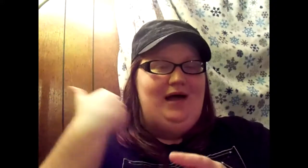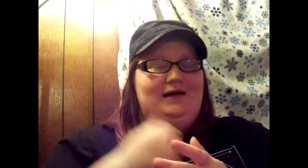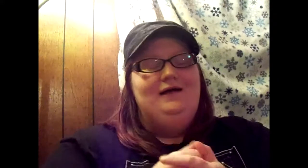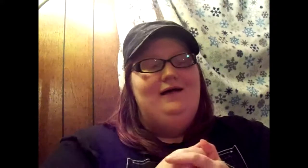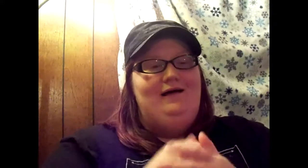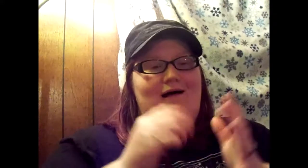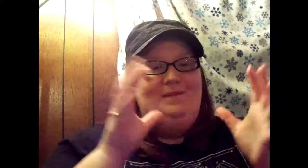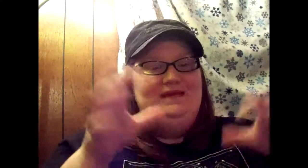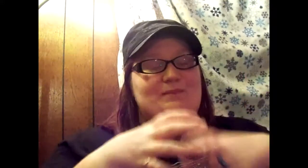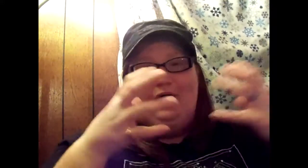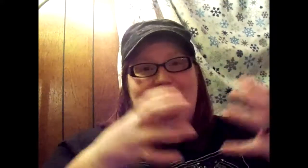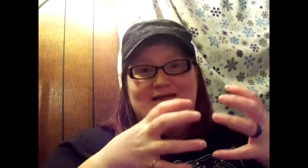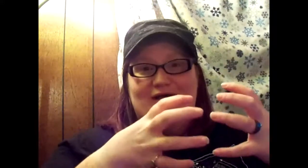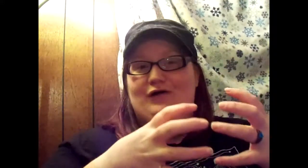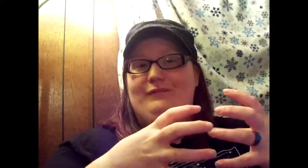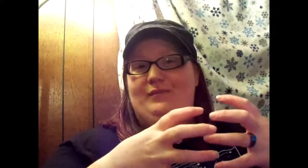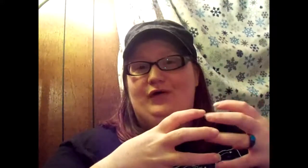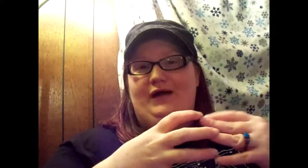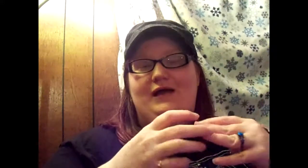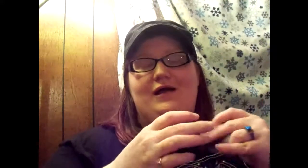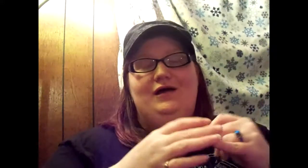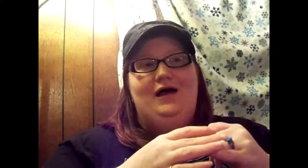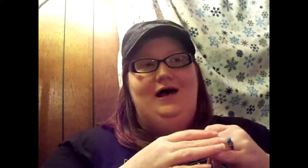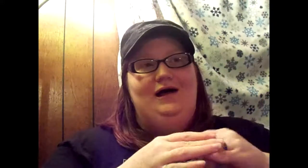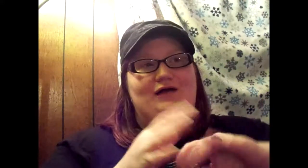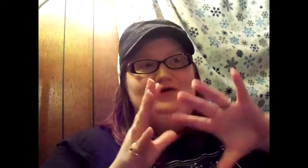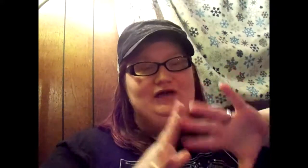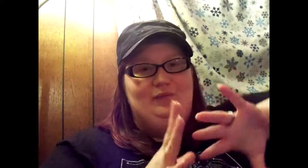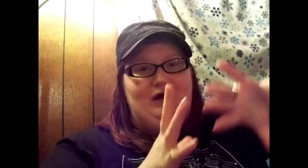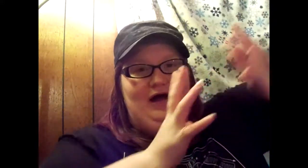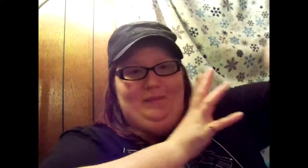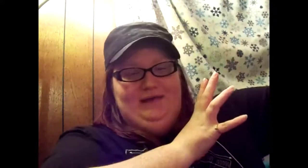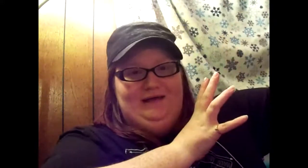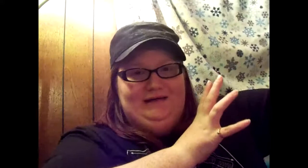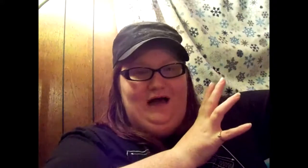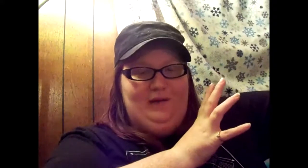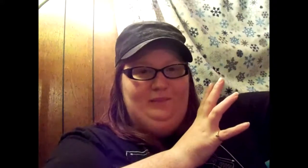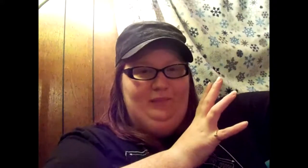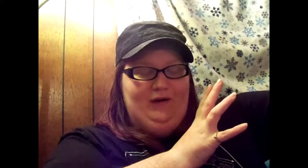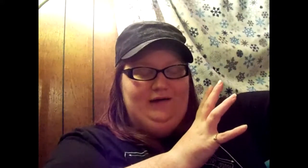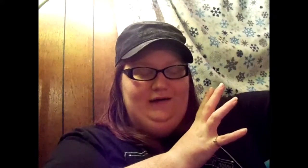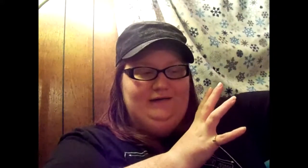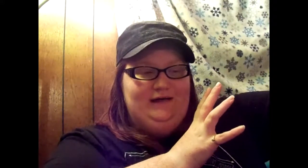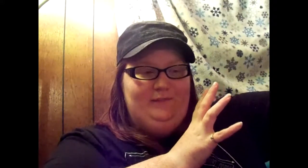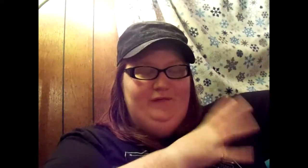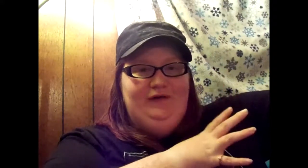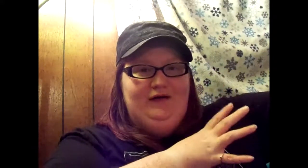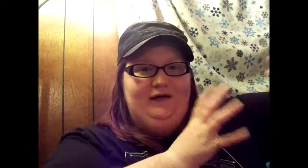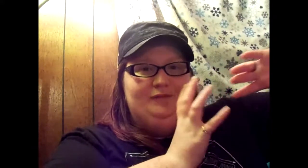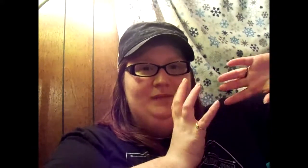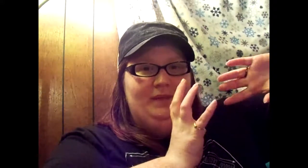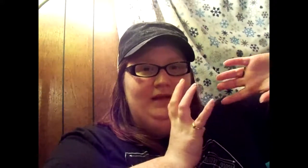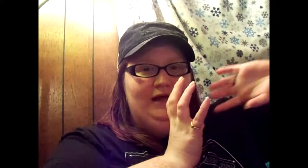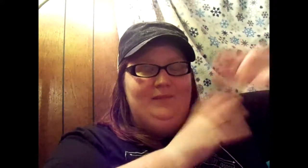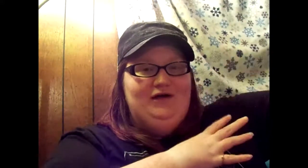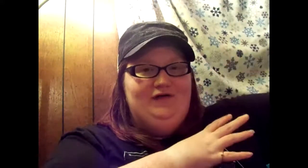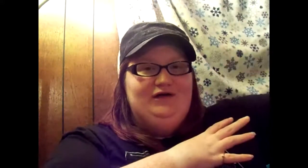back. This park is in her memory. Usually we're up at the top where there's a pavilion and much of other